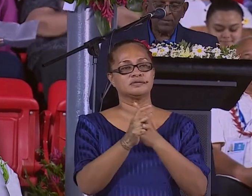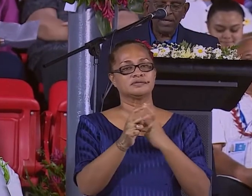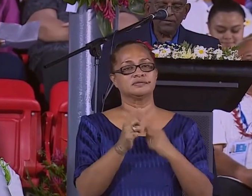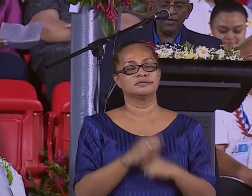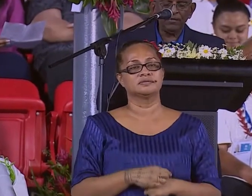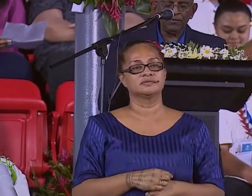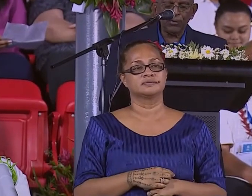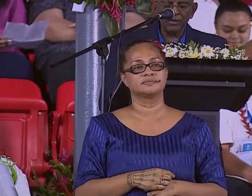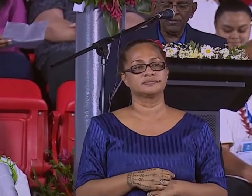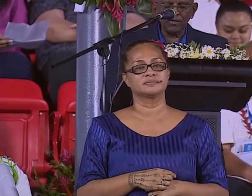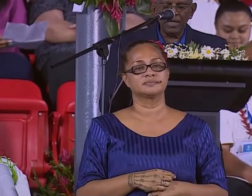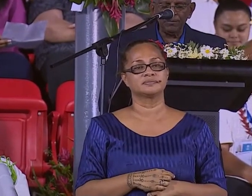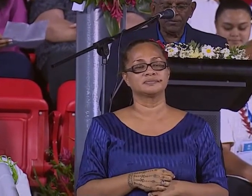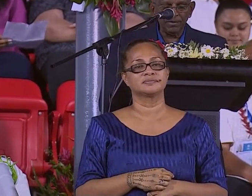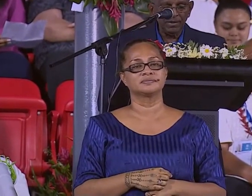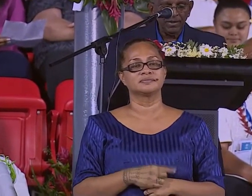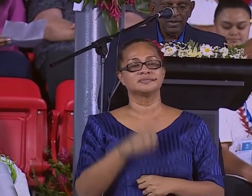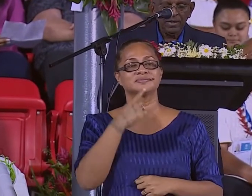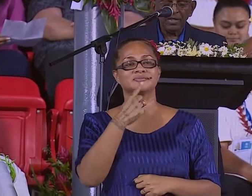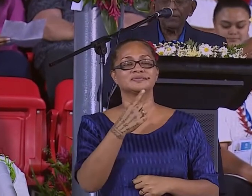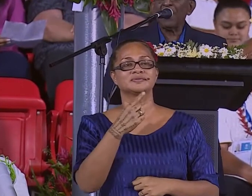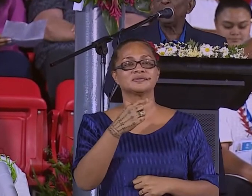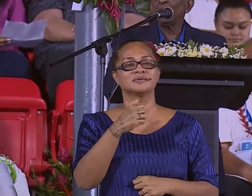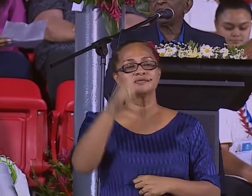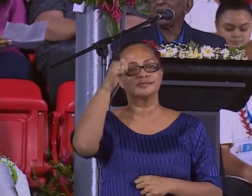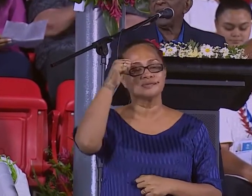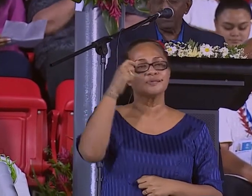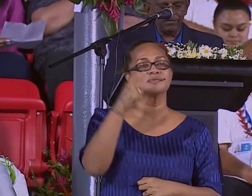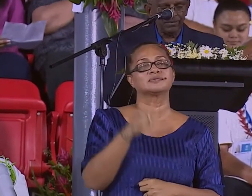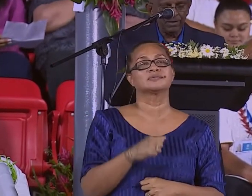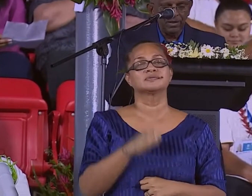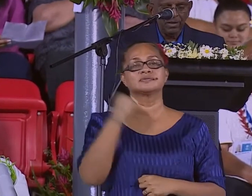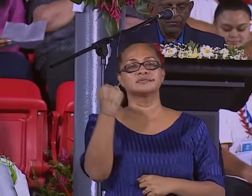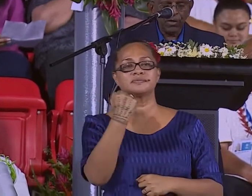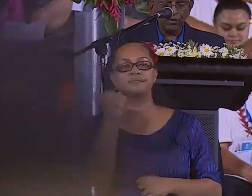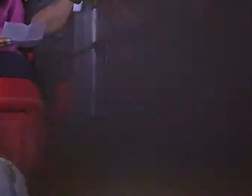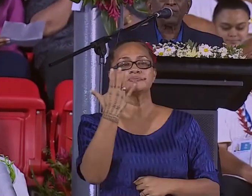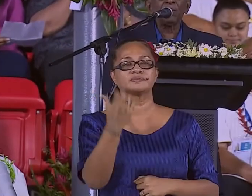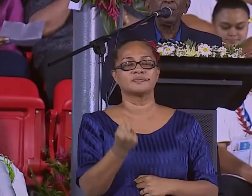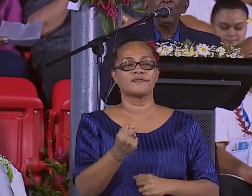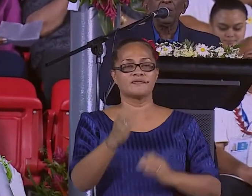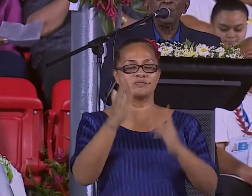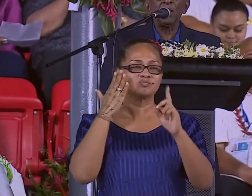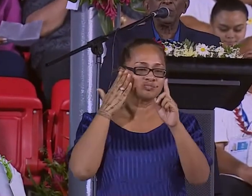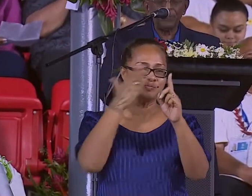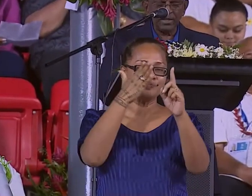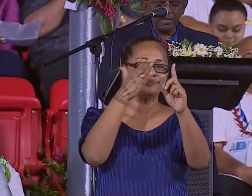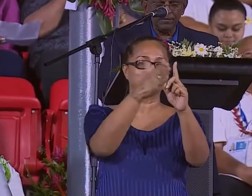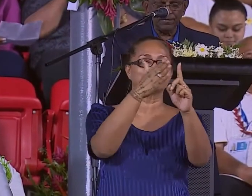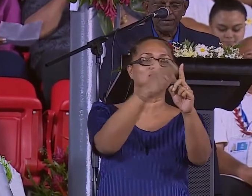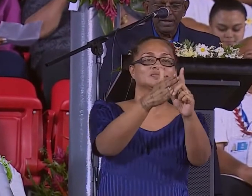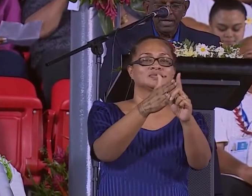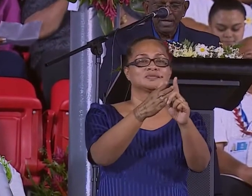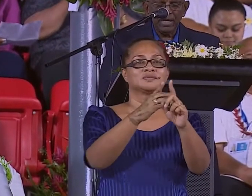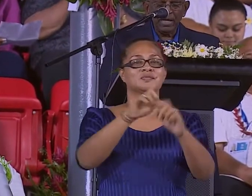their preparations for these Games, the Samoans have focused on our